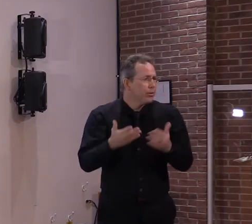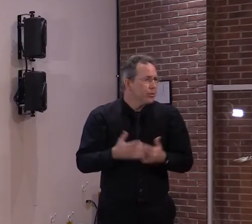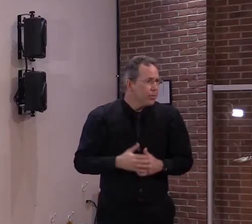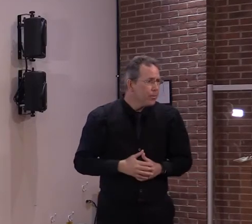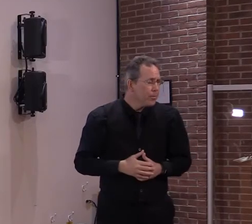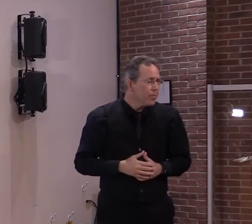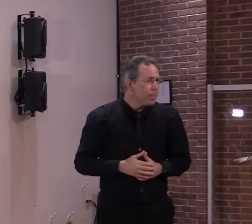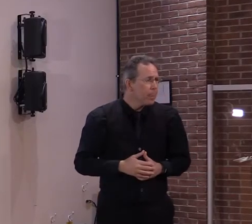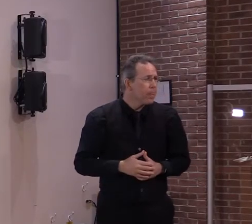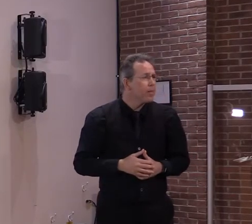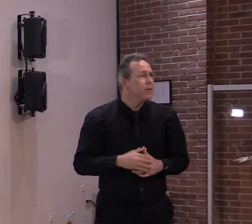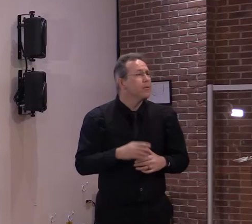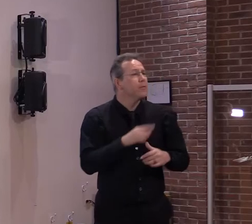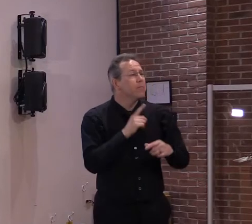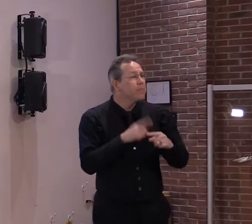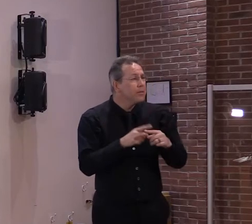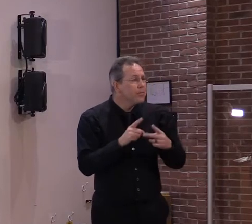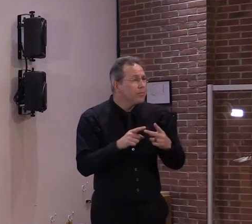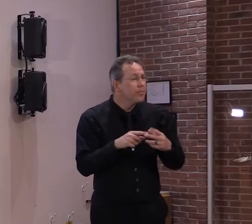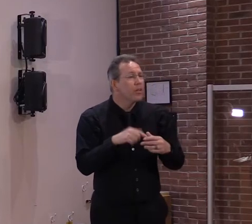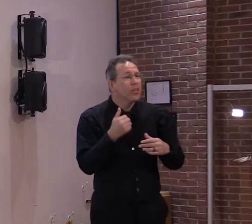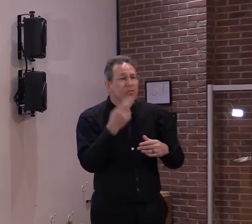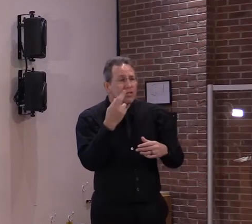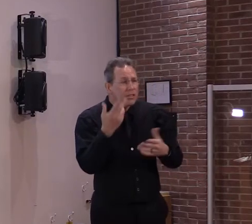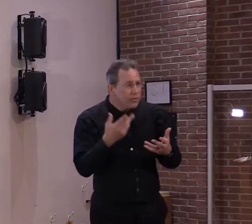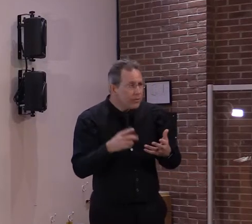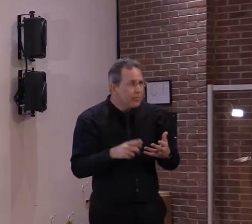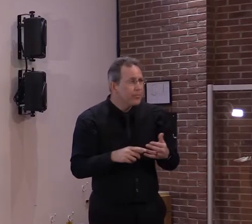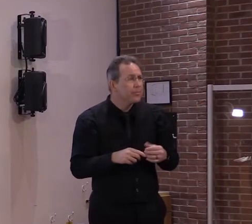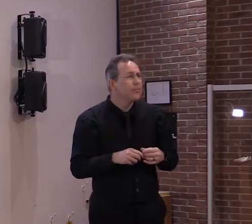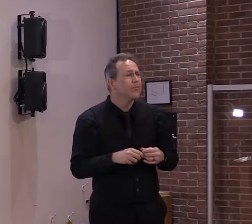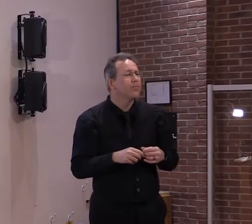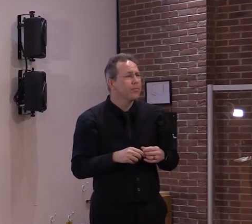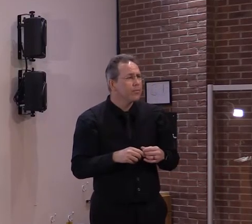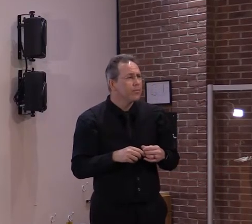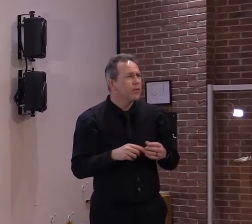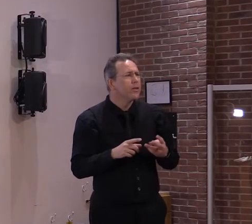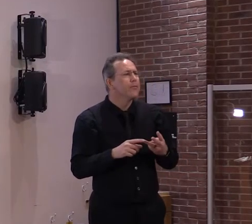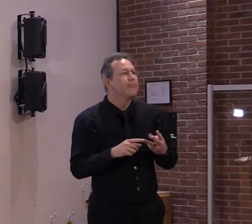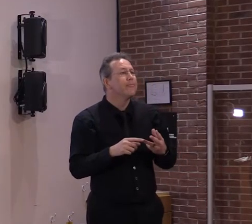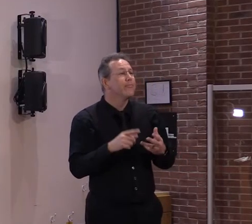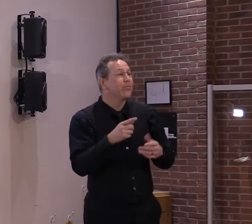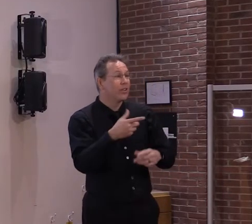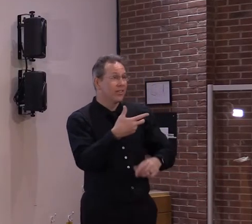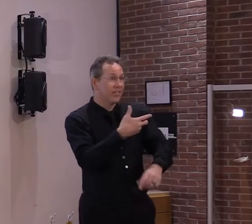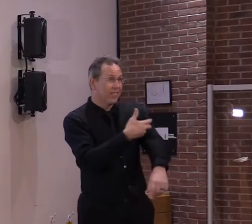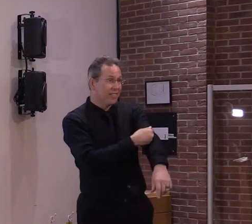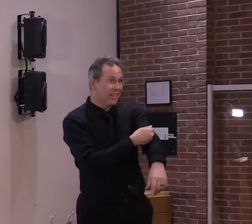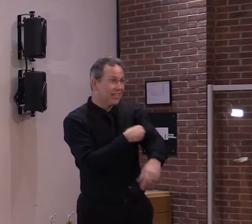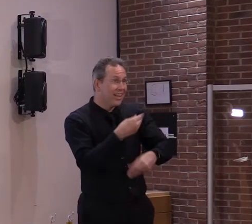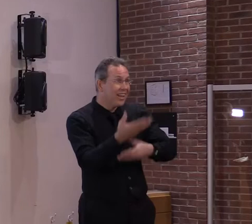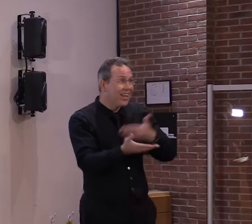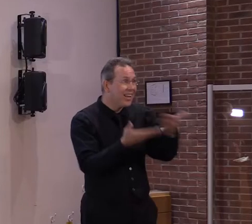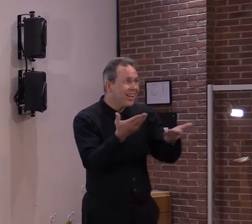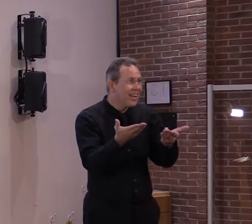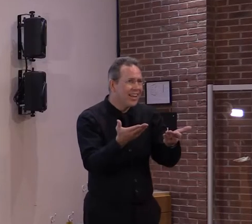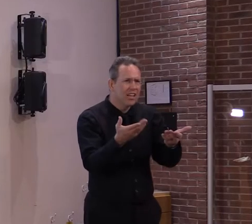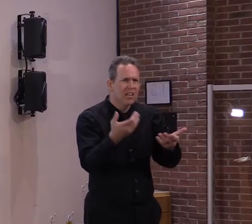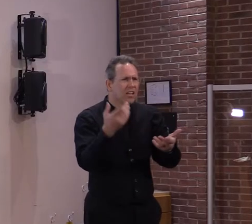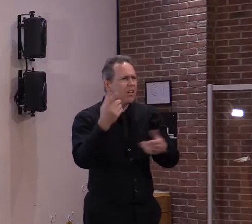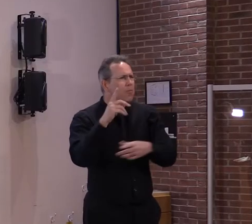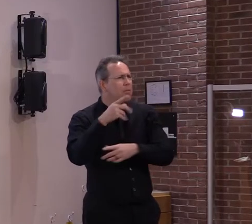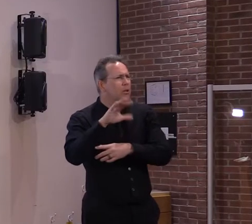months, is the uptake of vaccine and the fact that the rate was about